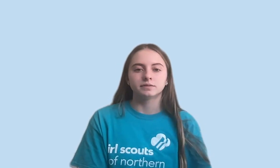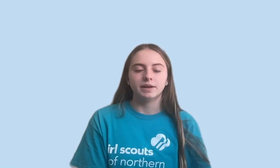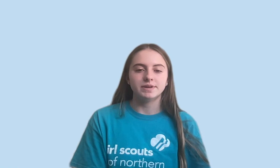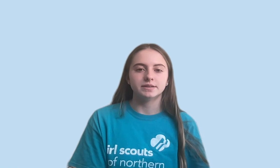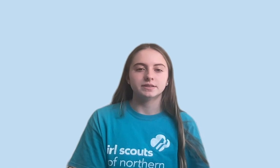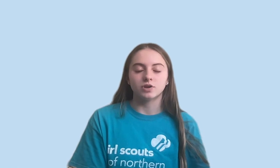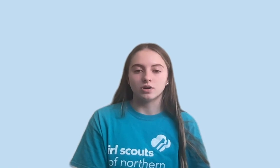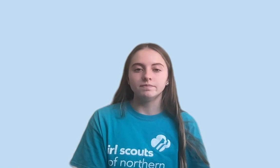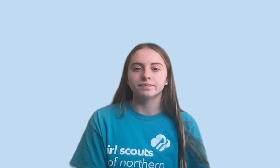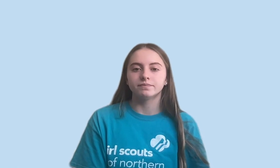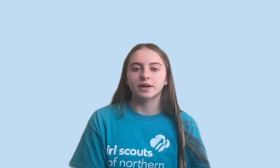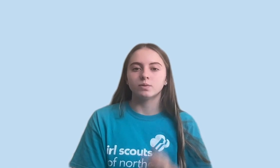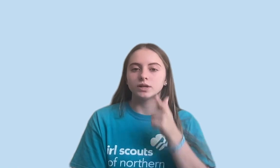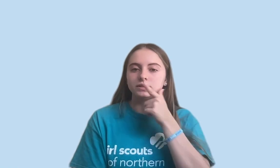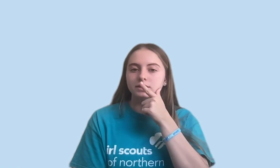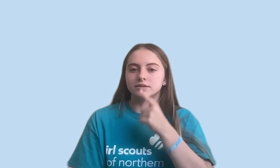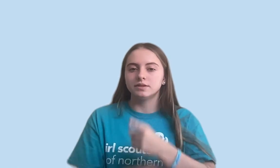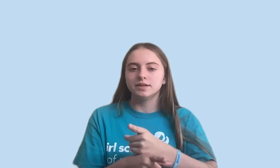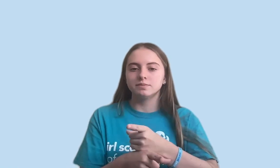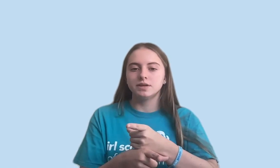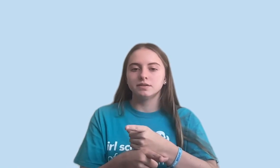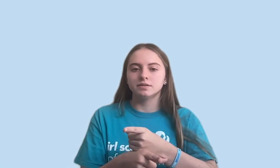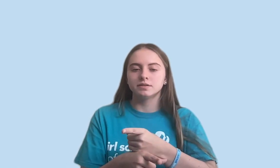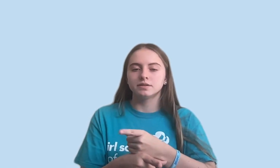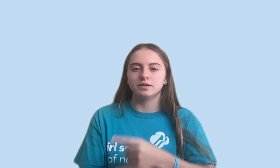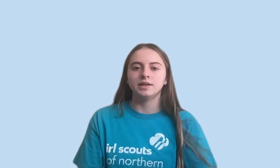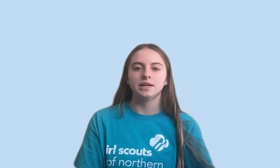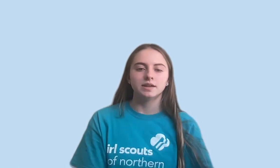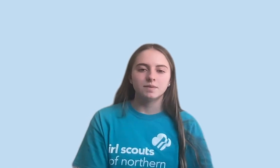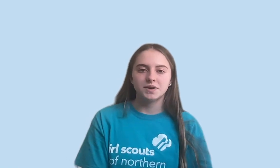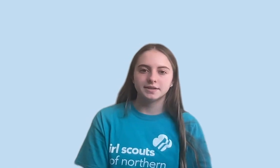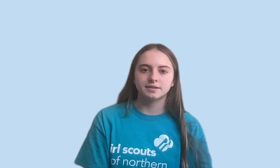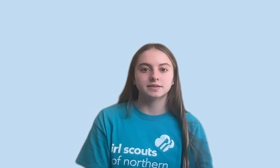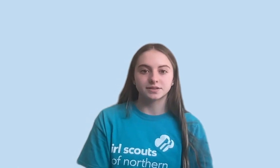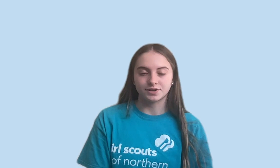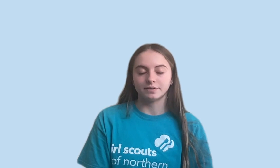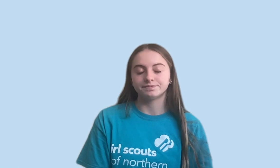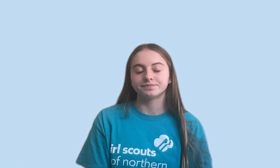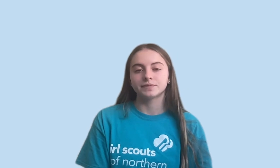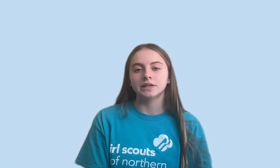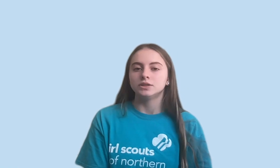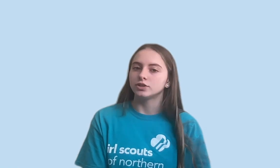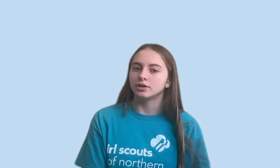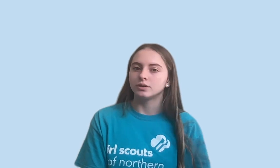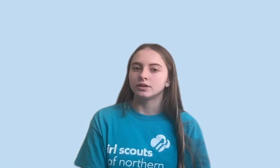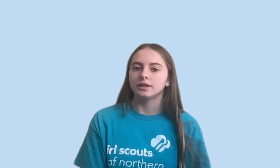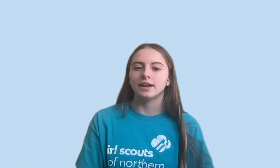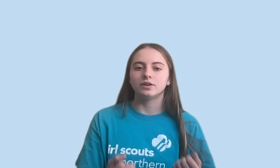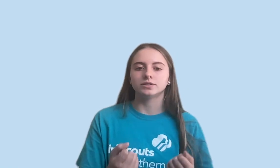It means girl. And what does this mean? It means sister. So, and